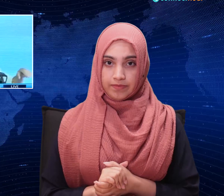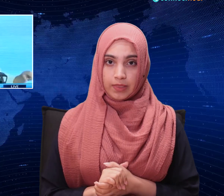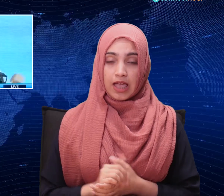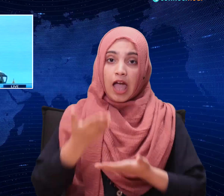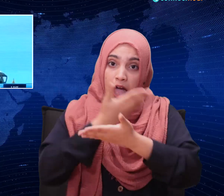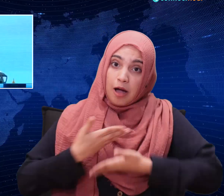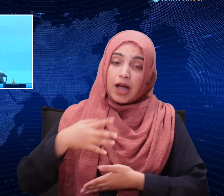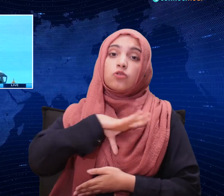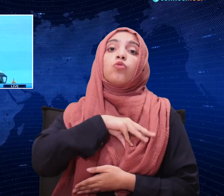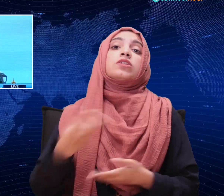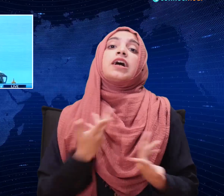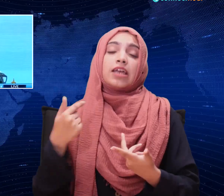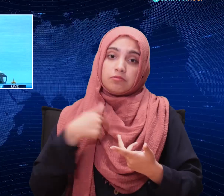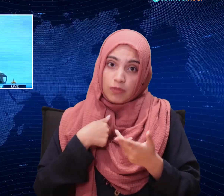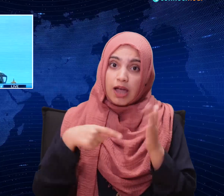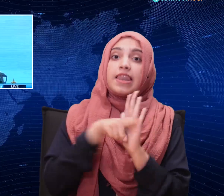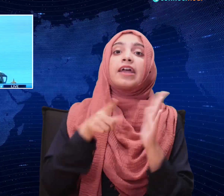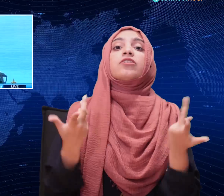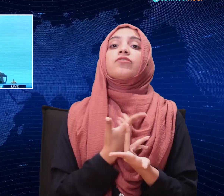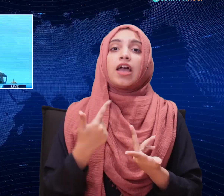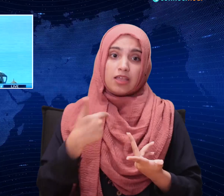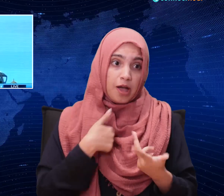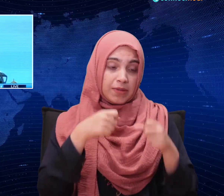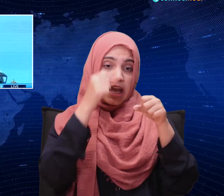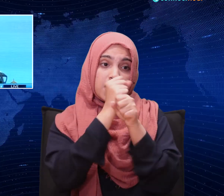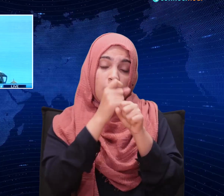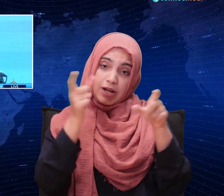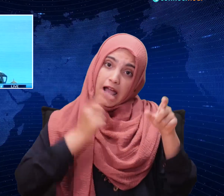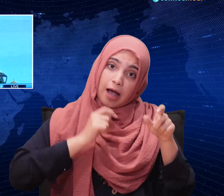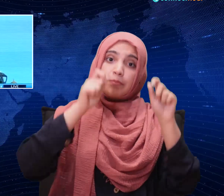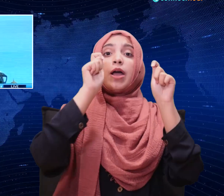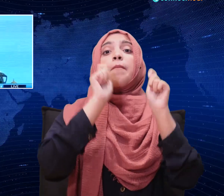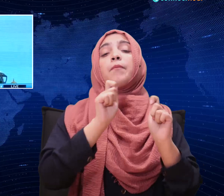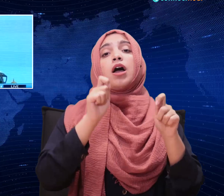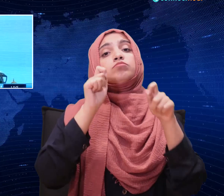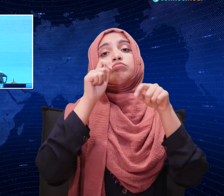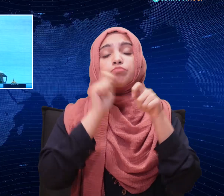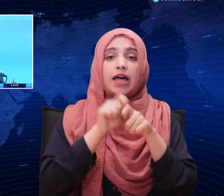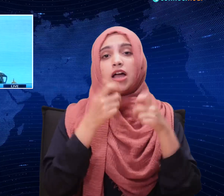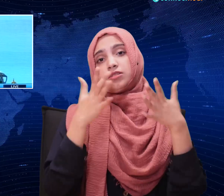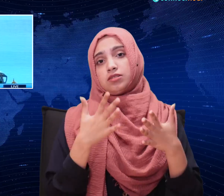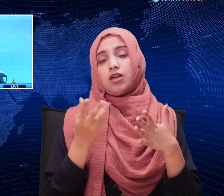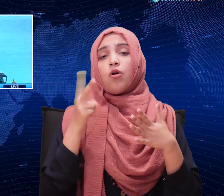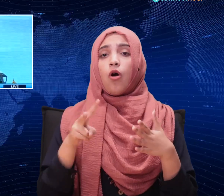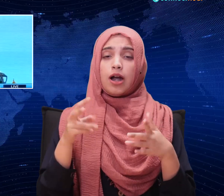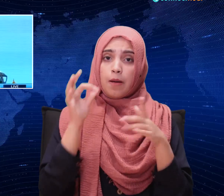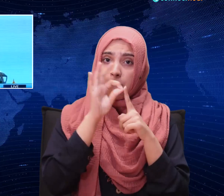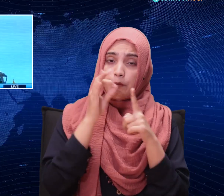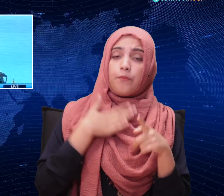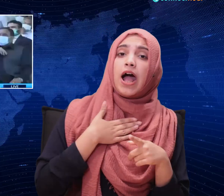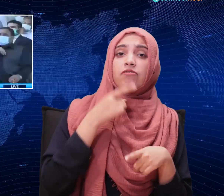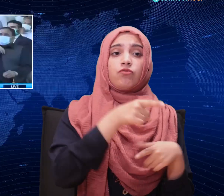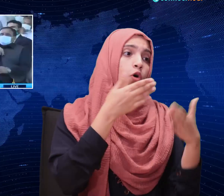Our fault was that we did not develop a government education system. The private school system made